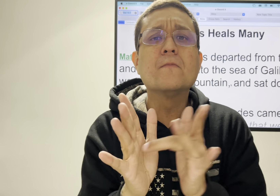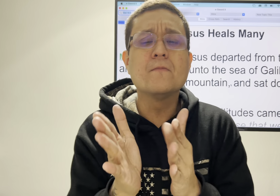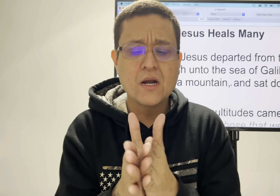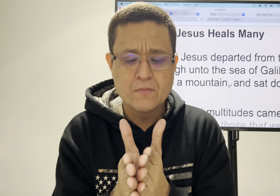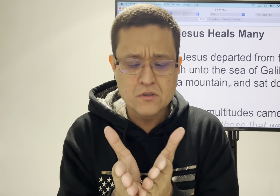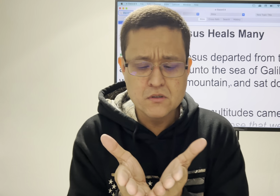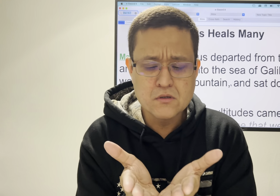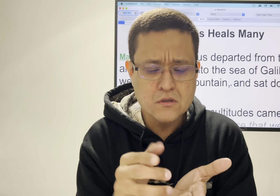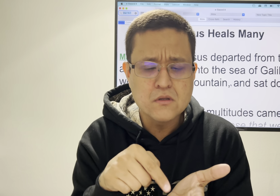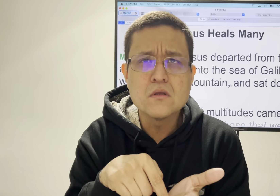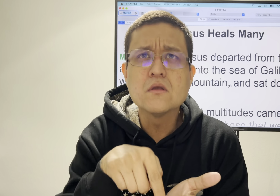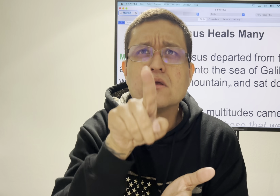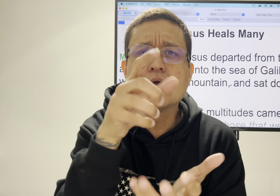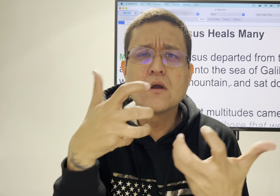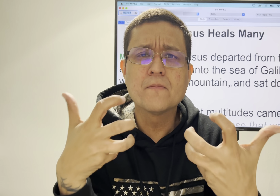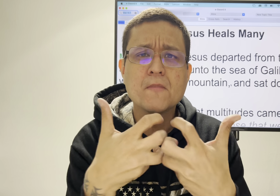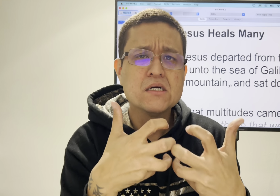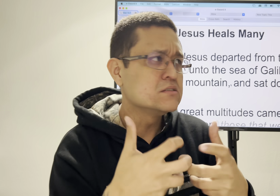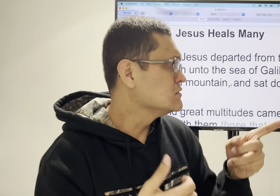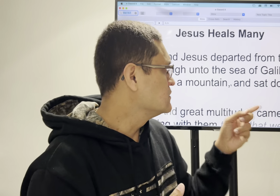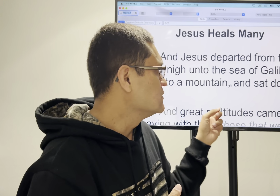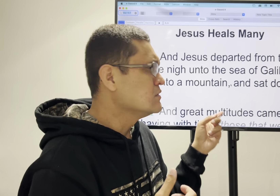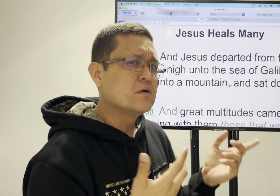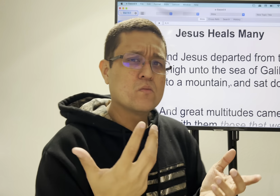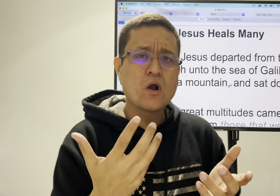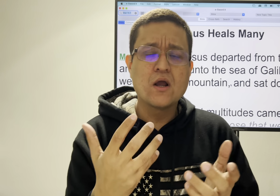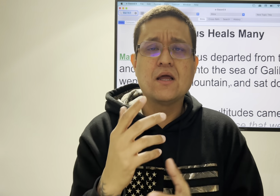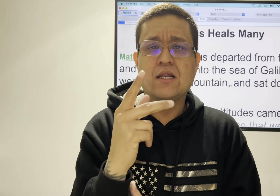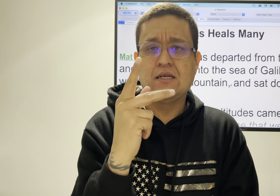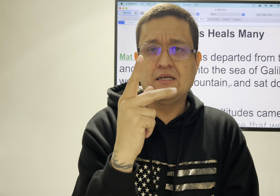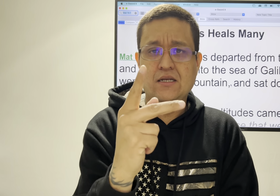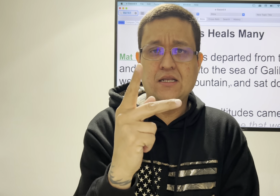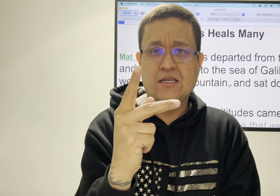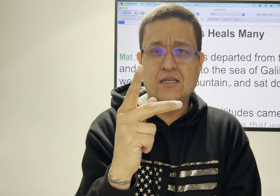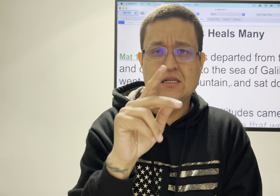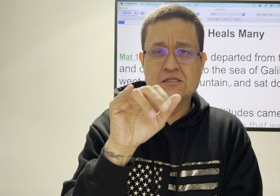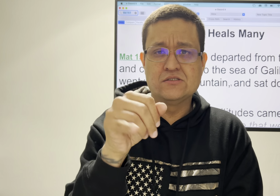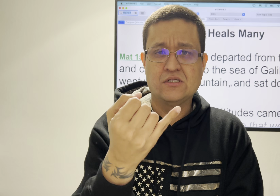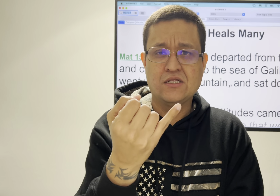We must have His Word of God so you know it's from Him. It matches.